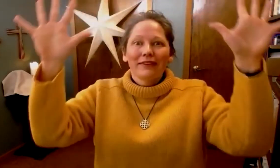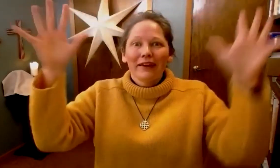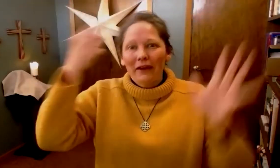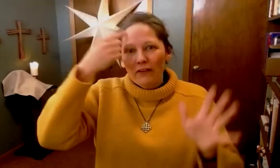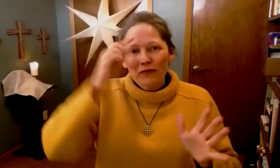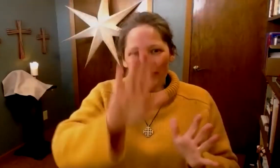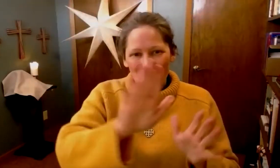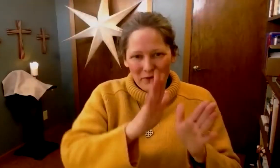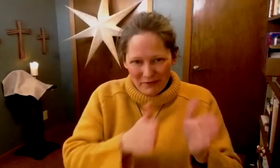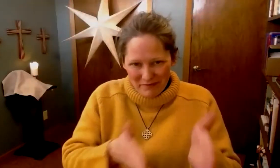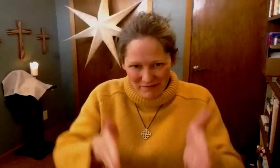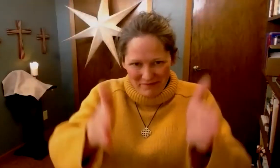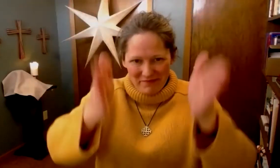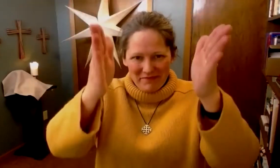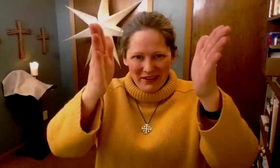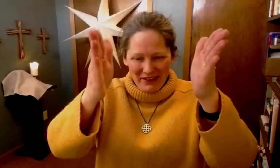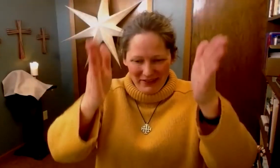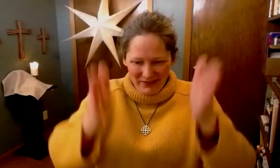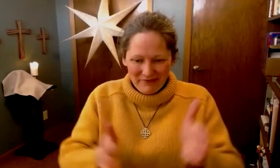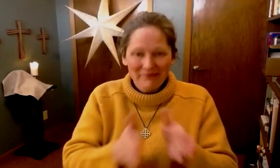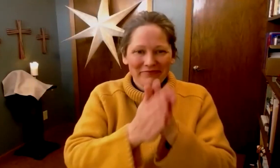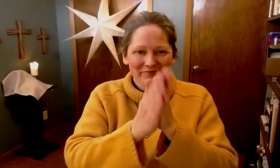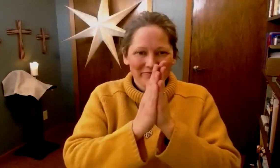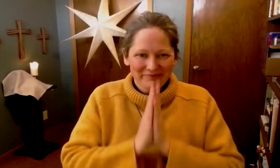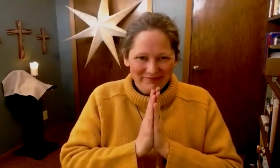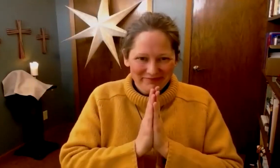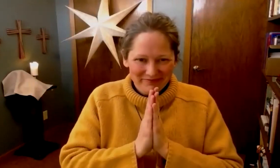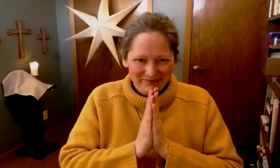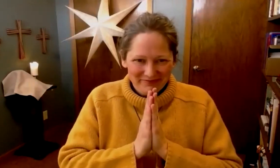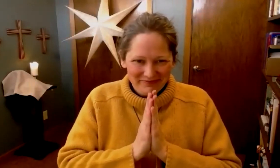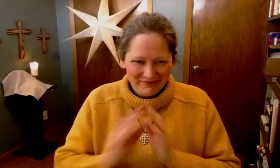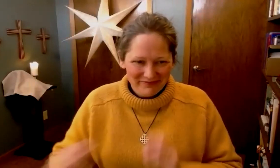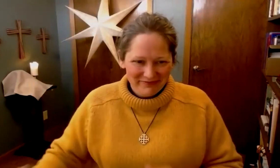shines brightly on your path.